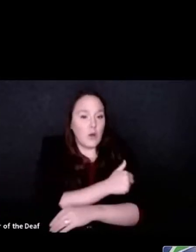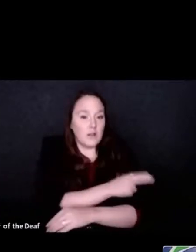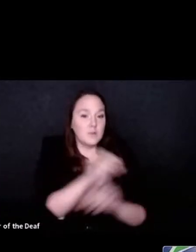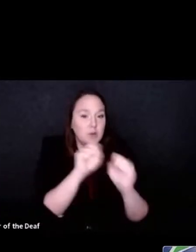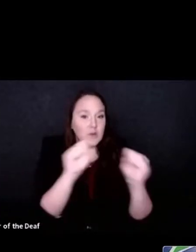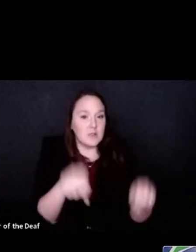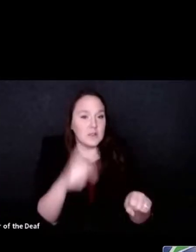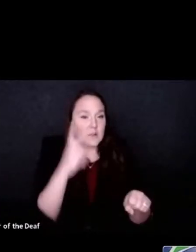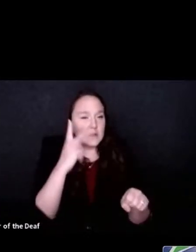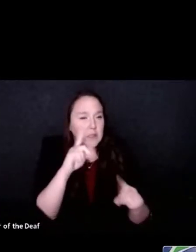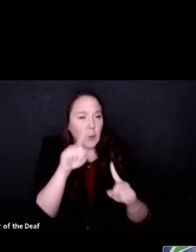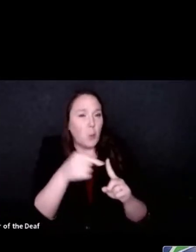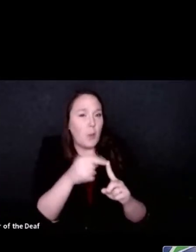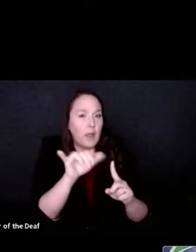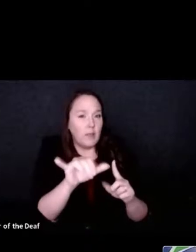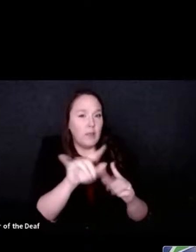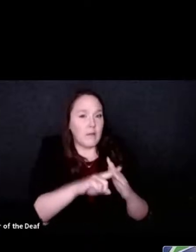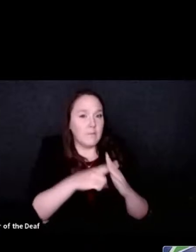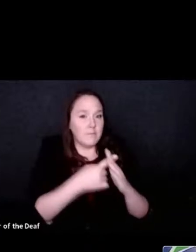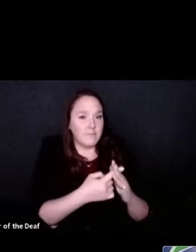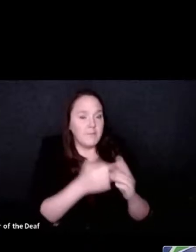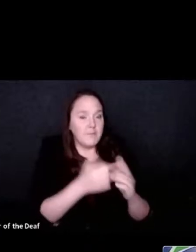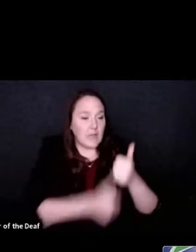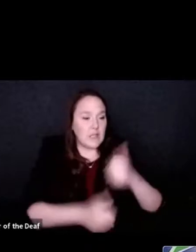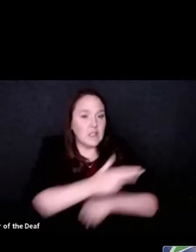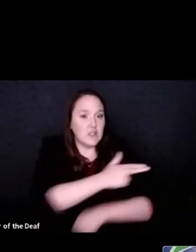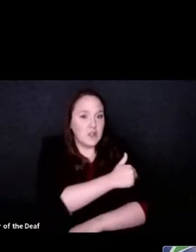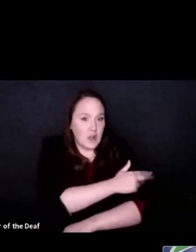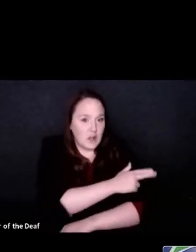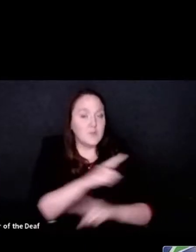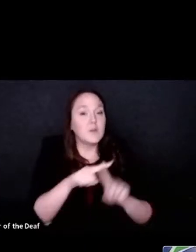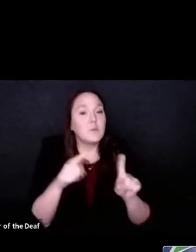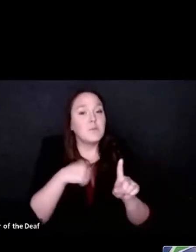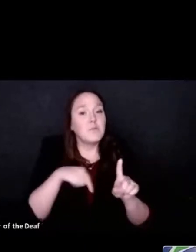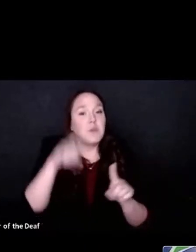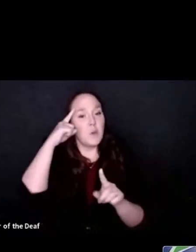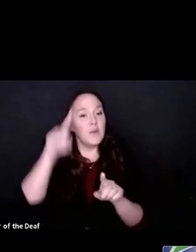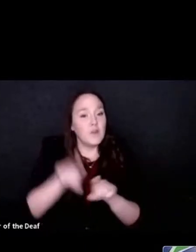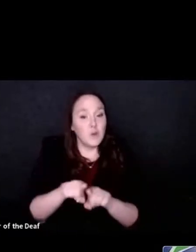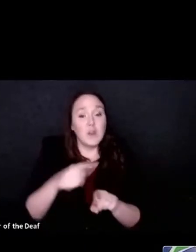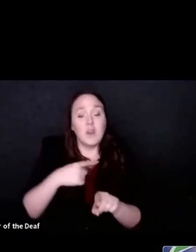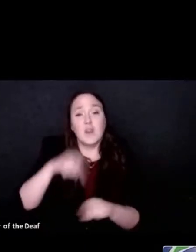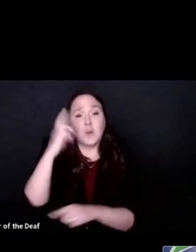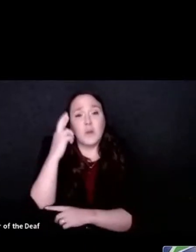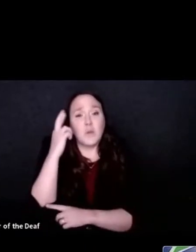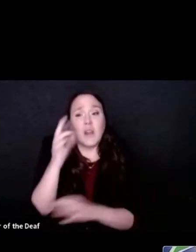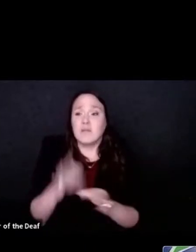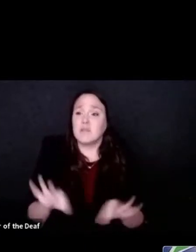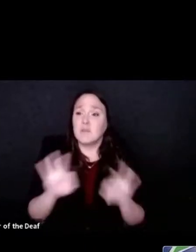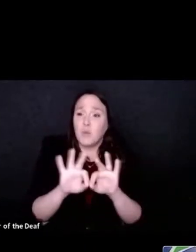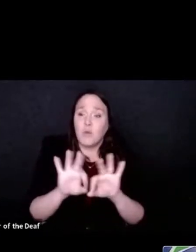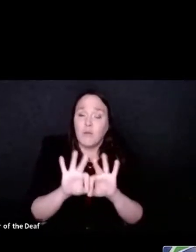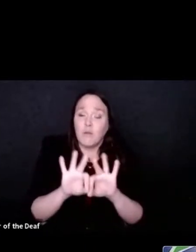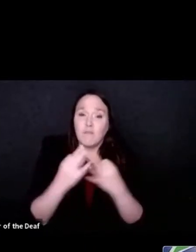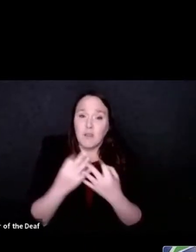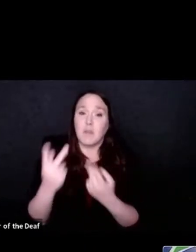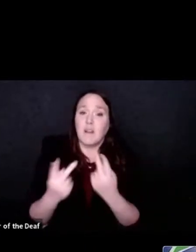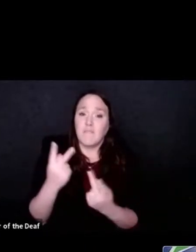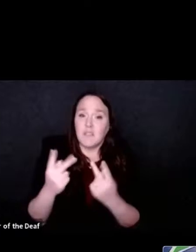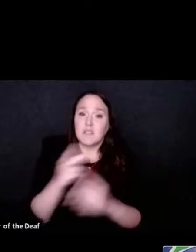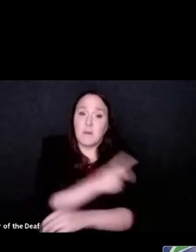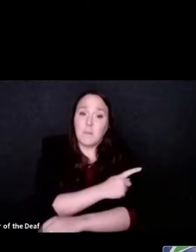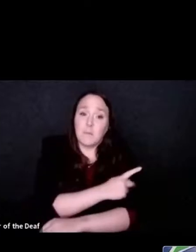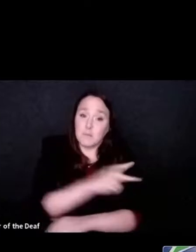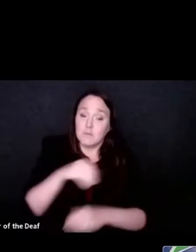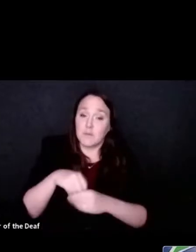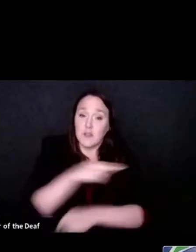each respective system. But again, we have agreed to do that. We realize the importance of having family members with their patients while they're in the hospital